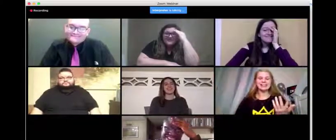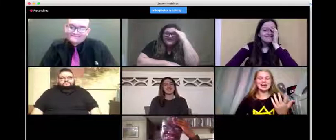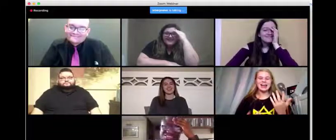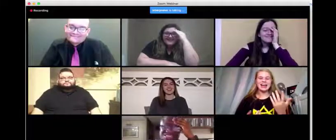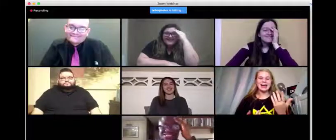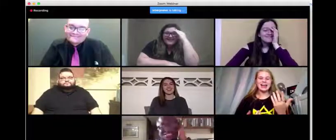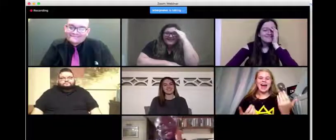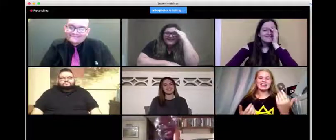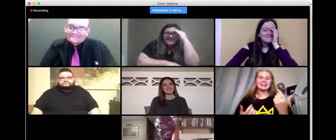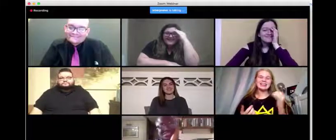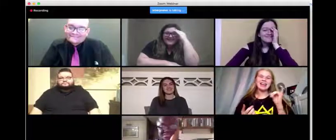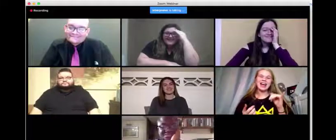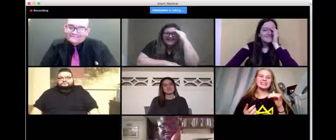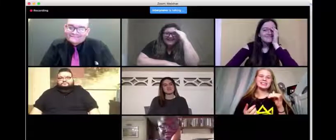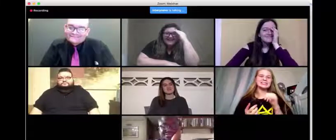that is a disadvantage.